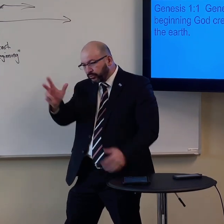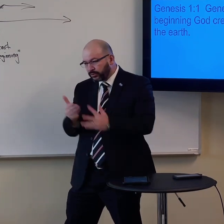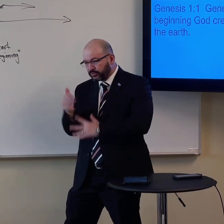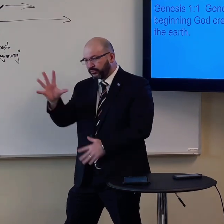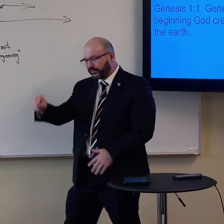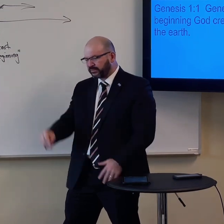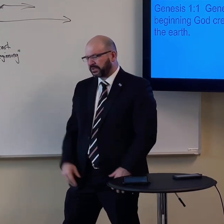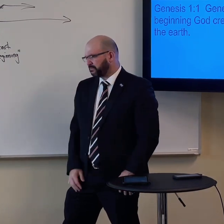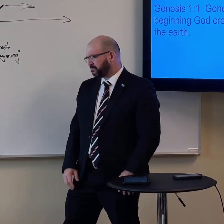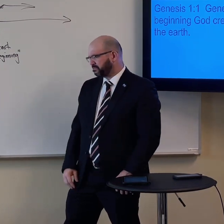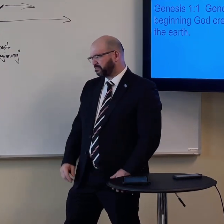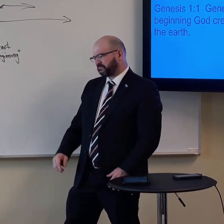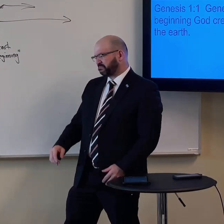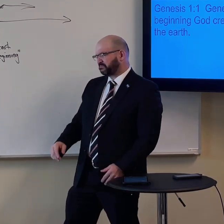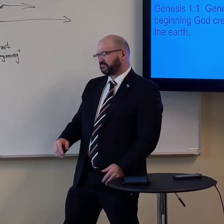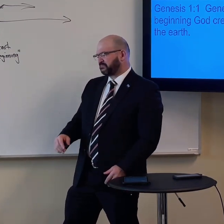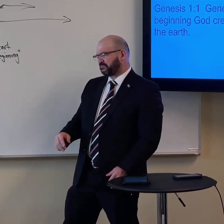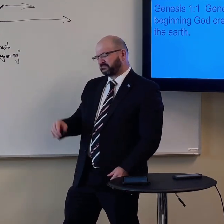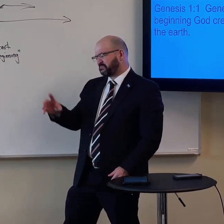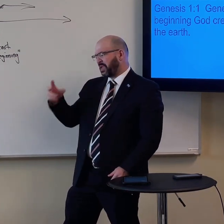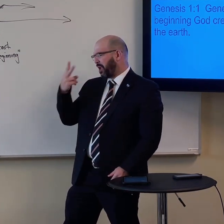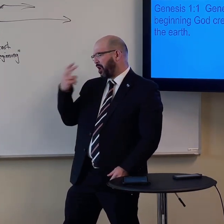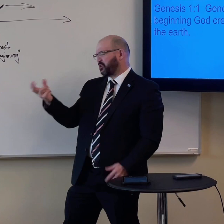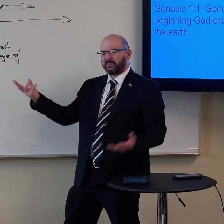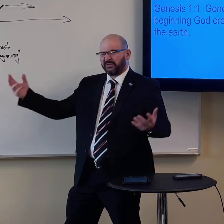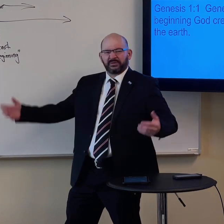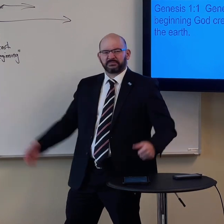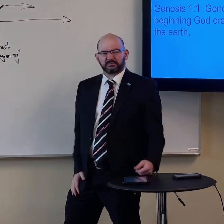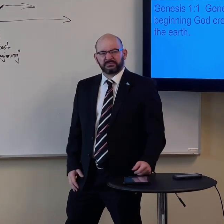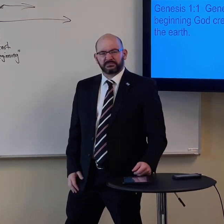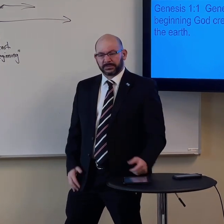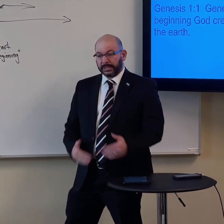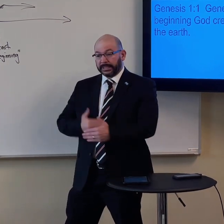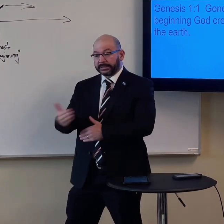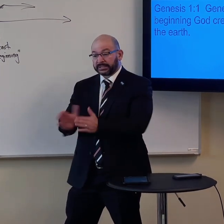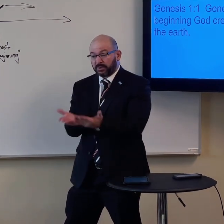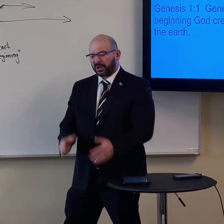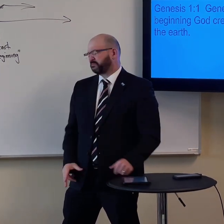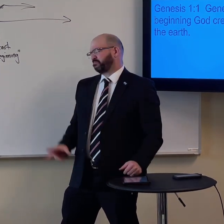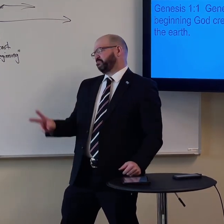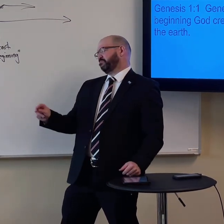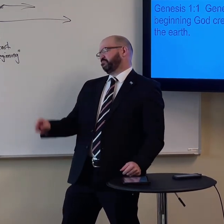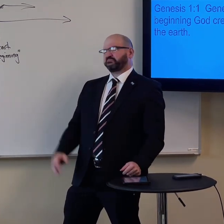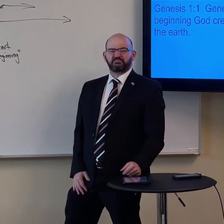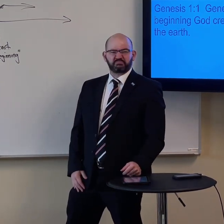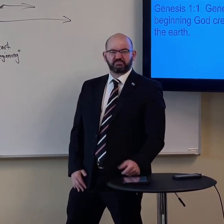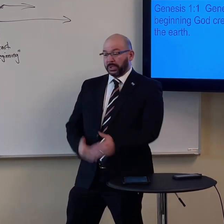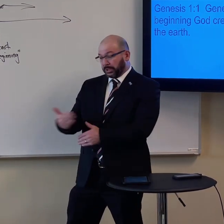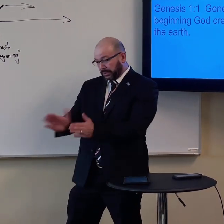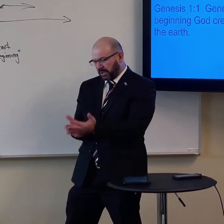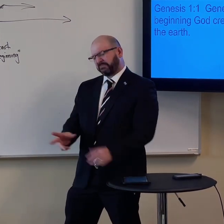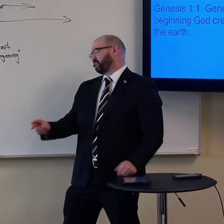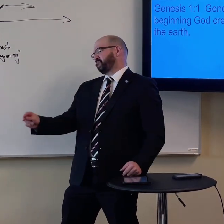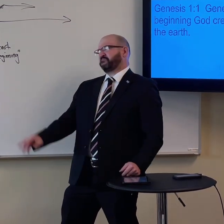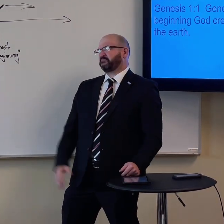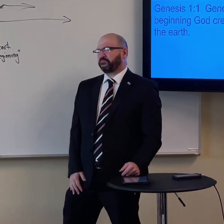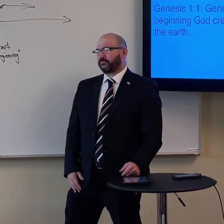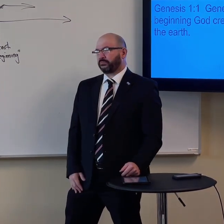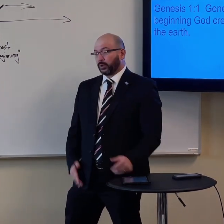Chapter 3 through 50 of Genesis. You know, if I can't believe the first two, why should I believe the rest of it? Yeah. The rest